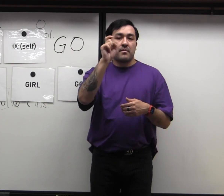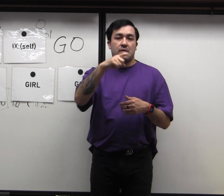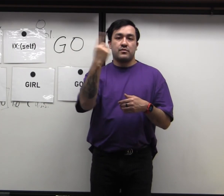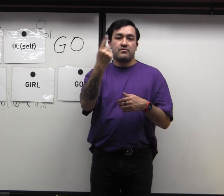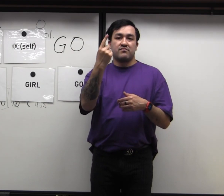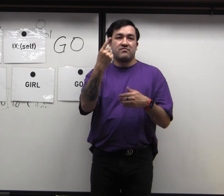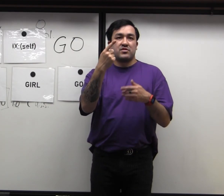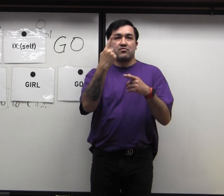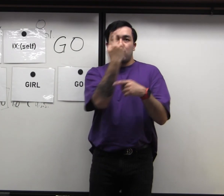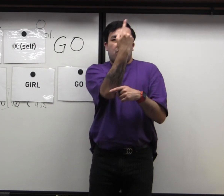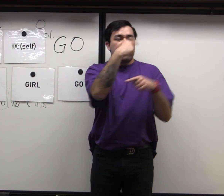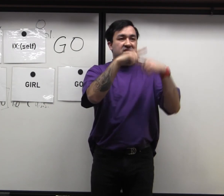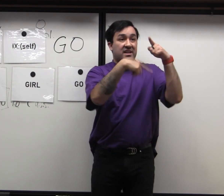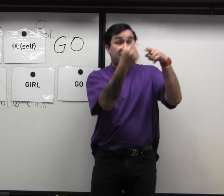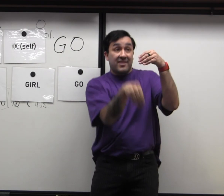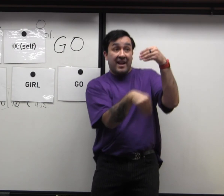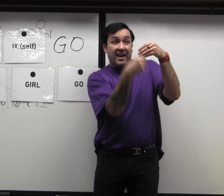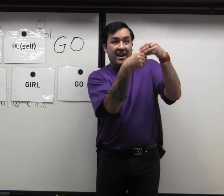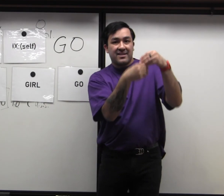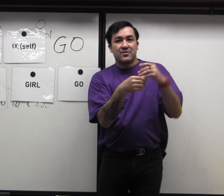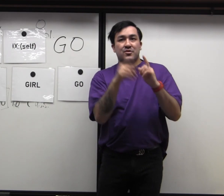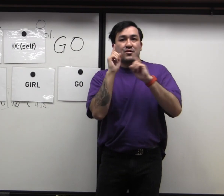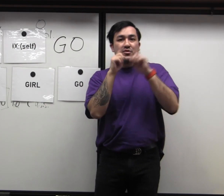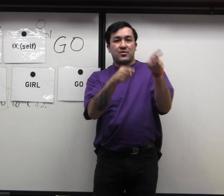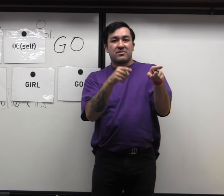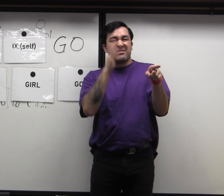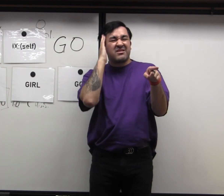way to just add on one sign to make that